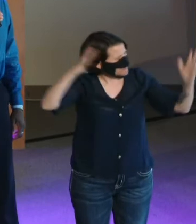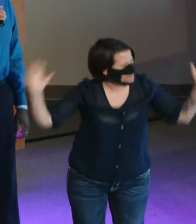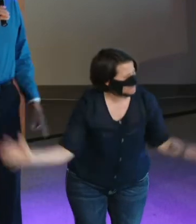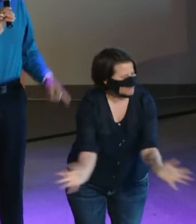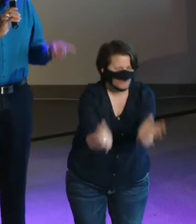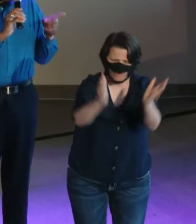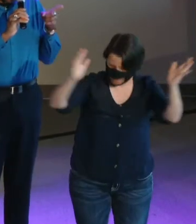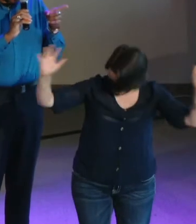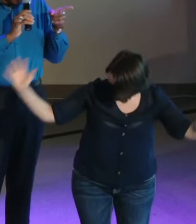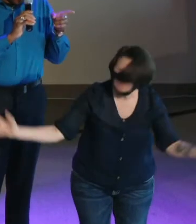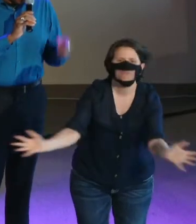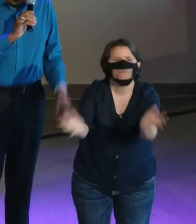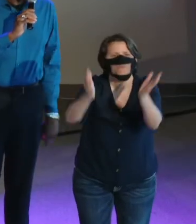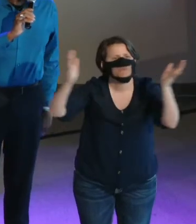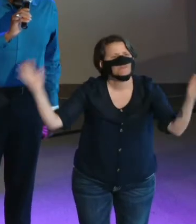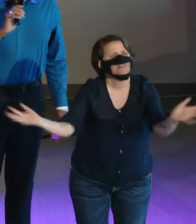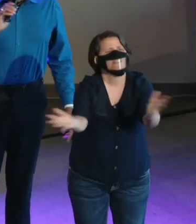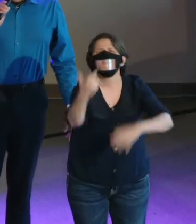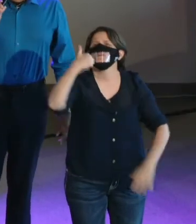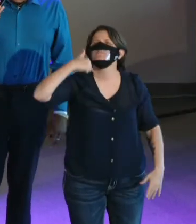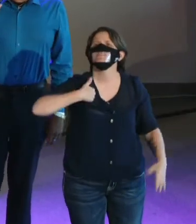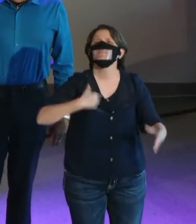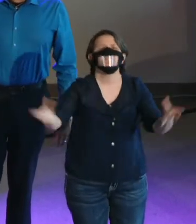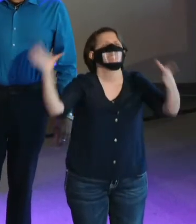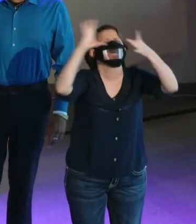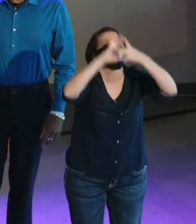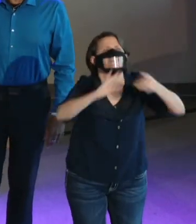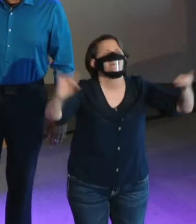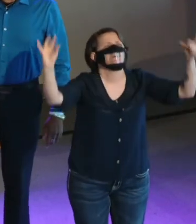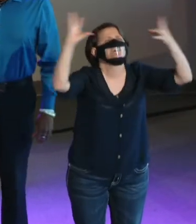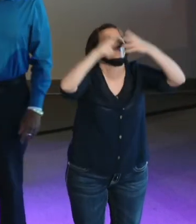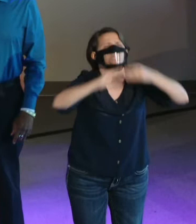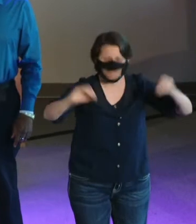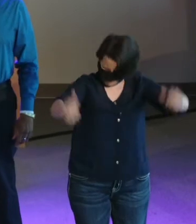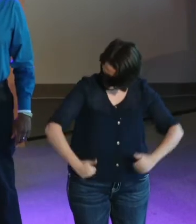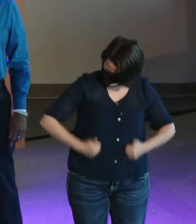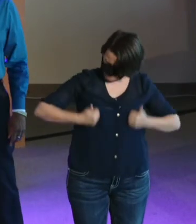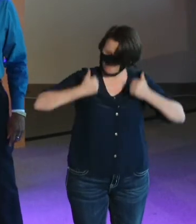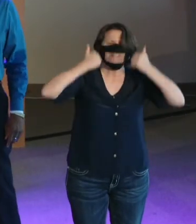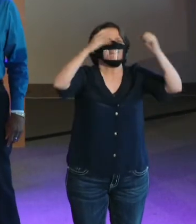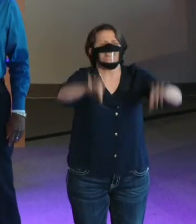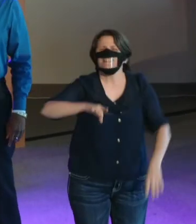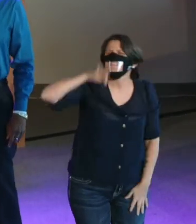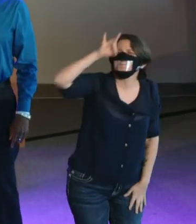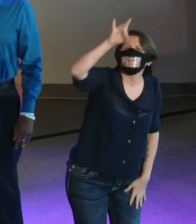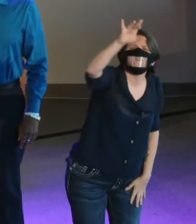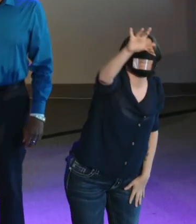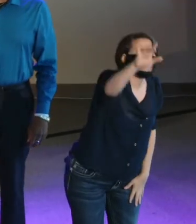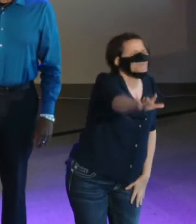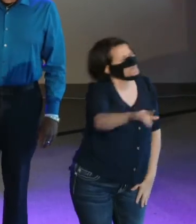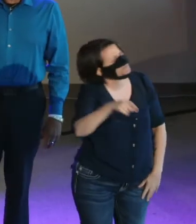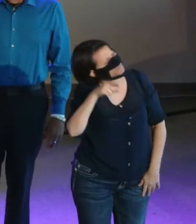me encourage you. Let me speak life to you.